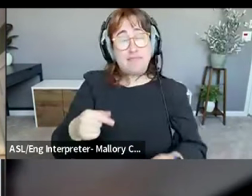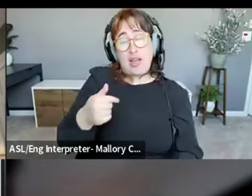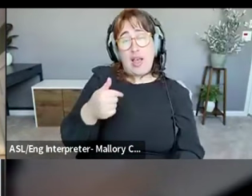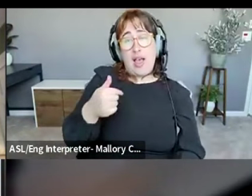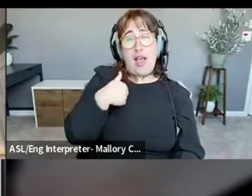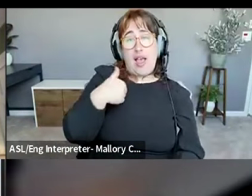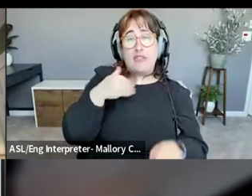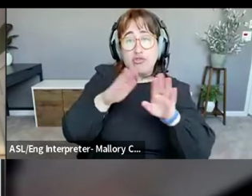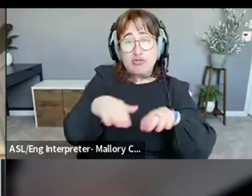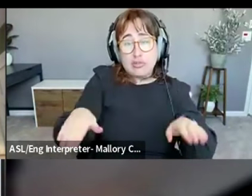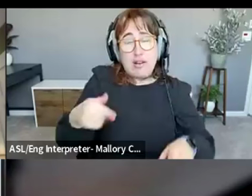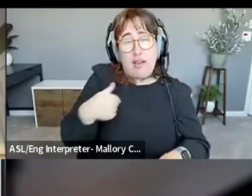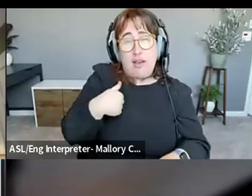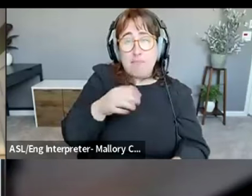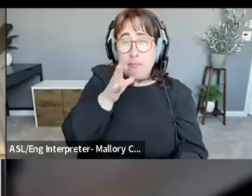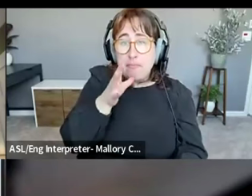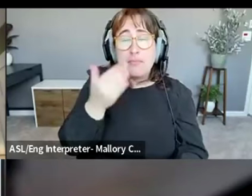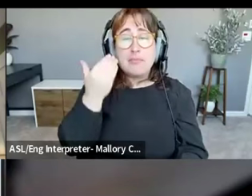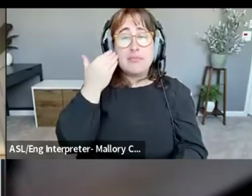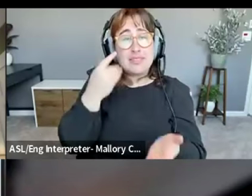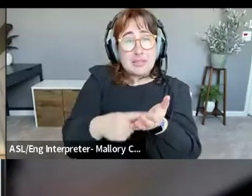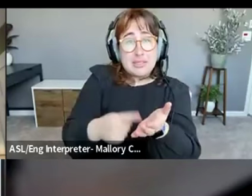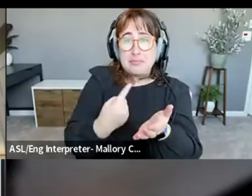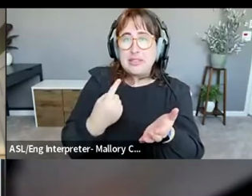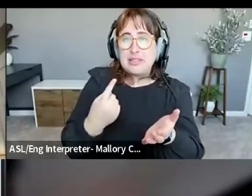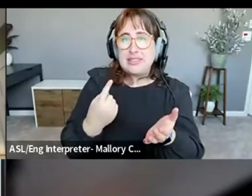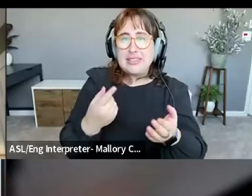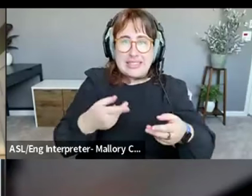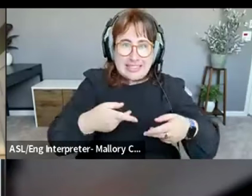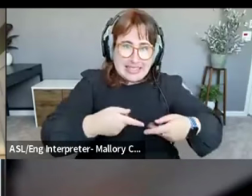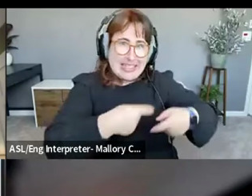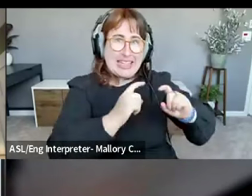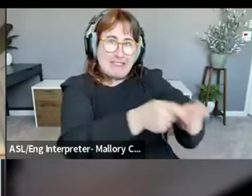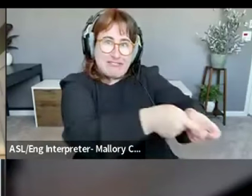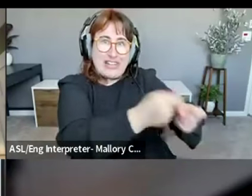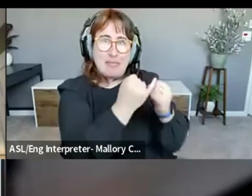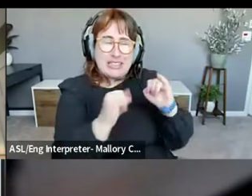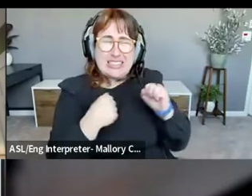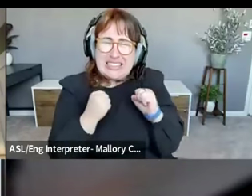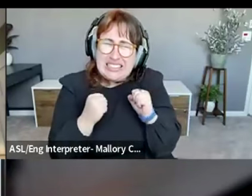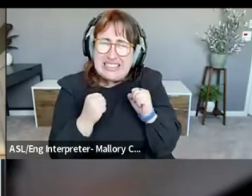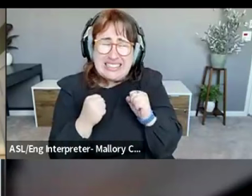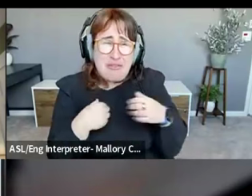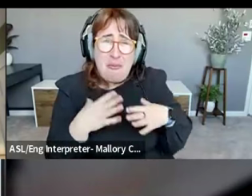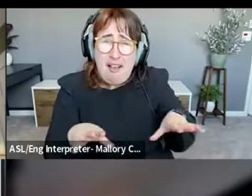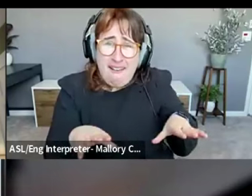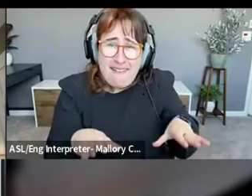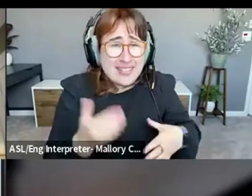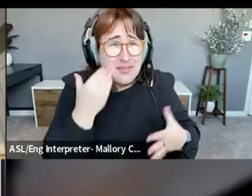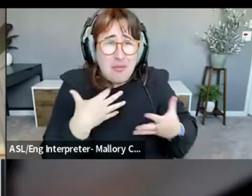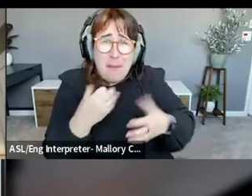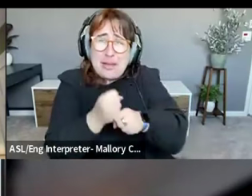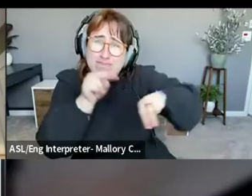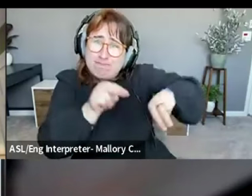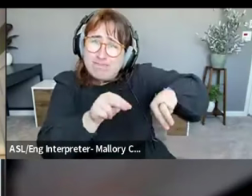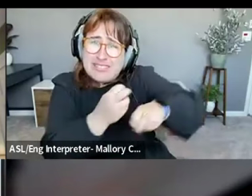myself. So I know it's difficult to let people have more independence, and you want to have some oversight, or whether it's staff or a